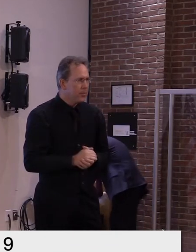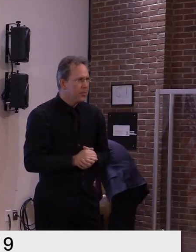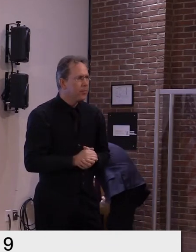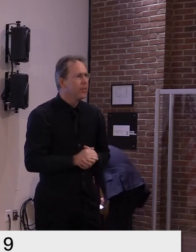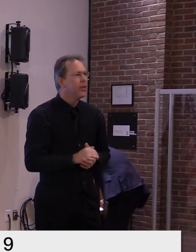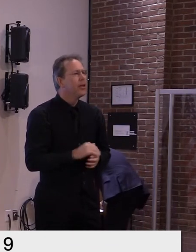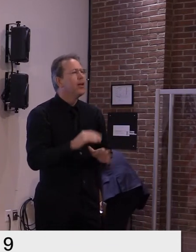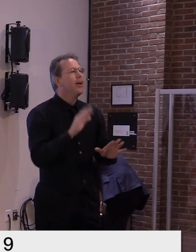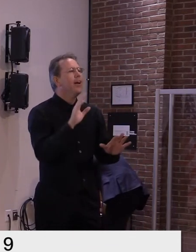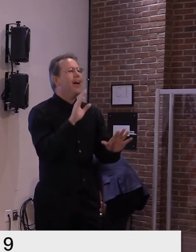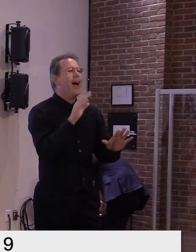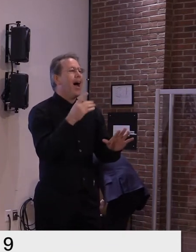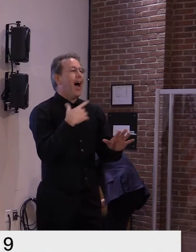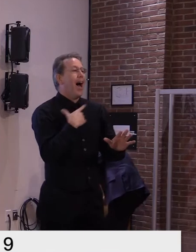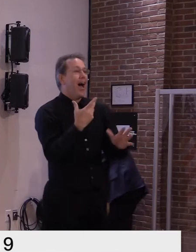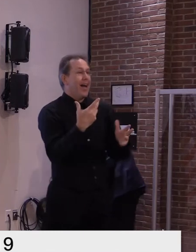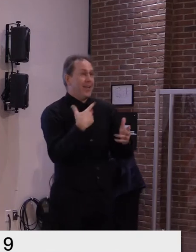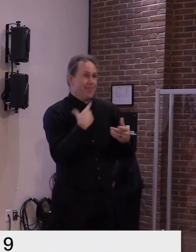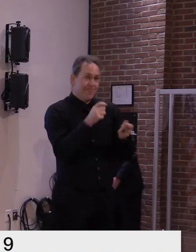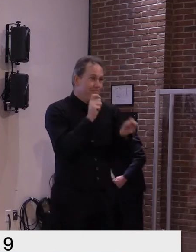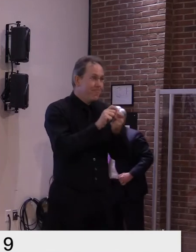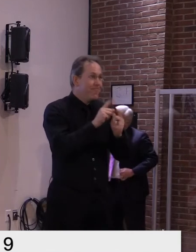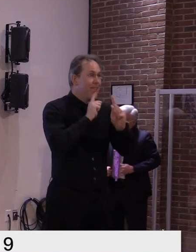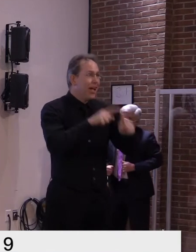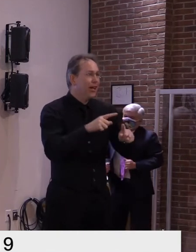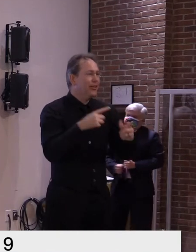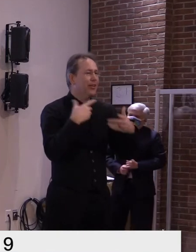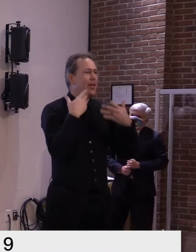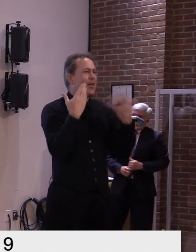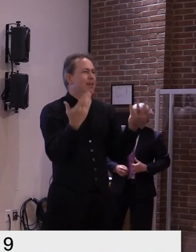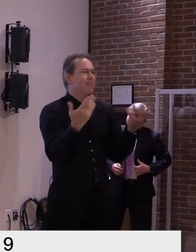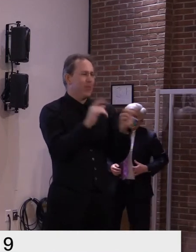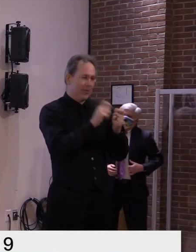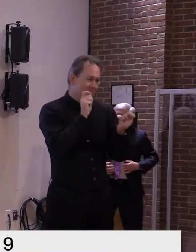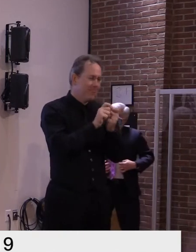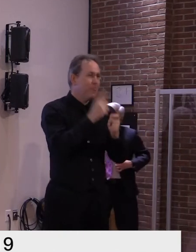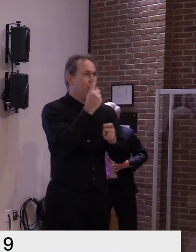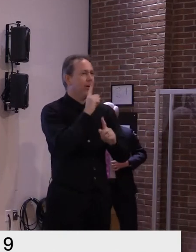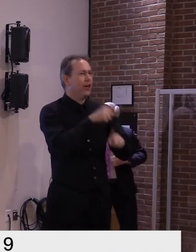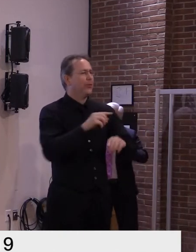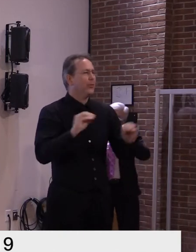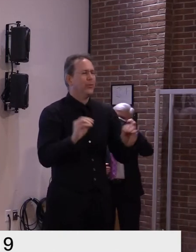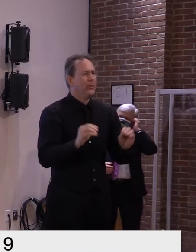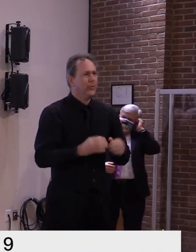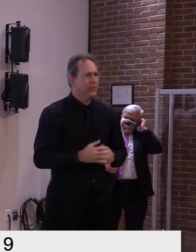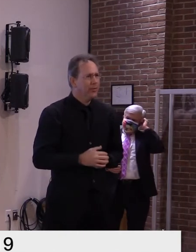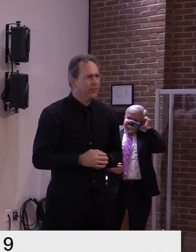answer at a podium with the details that you've provided.